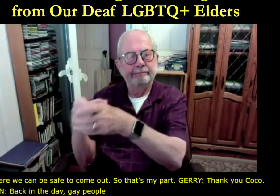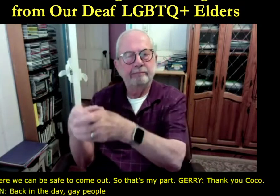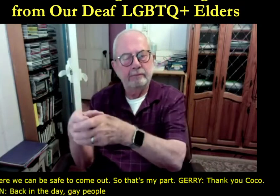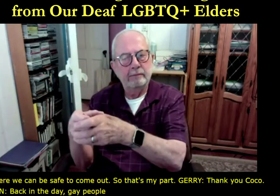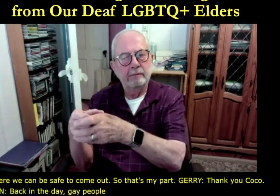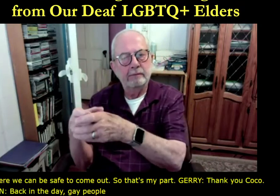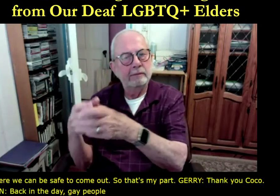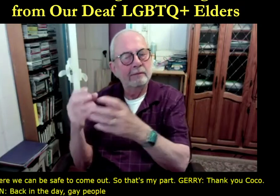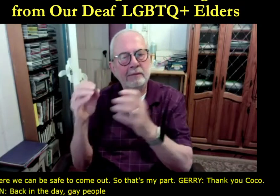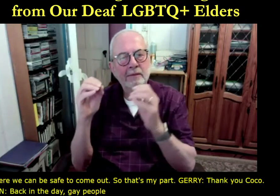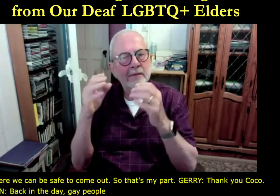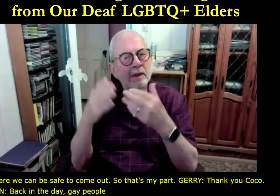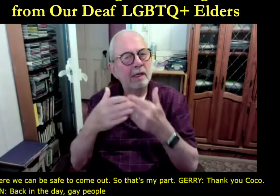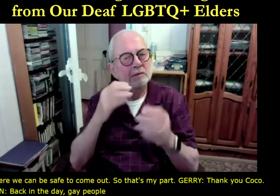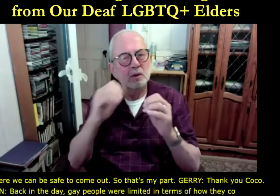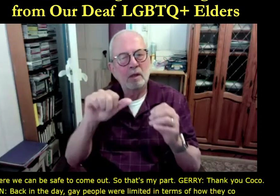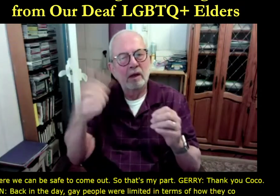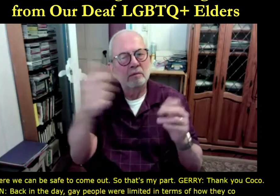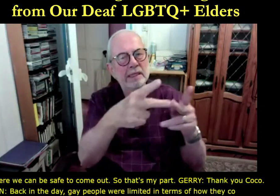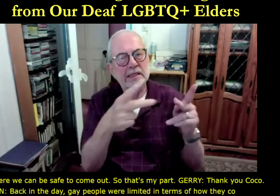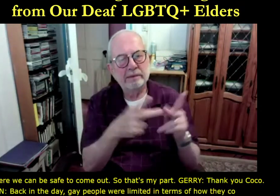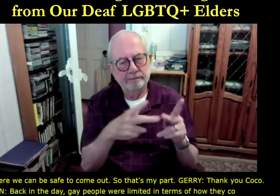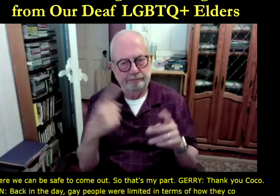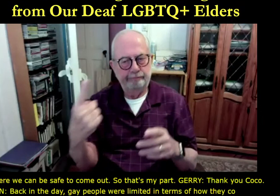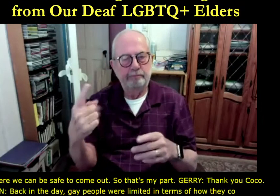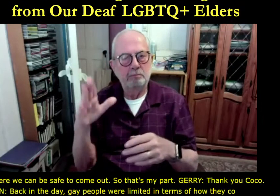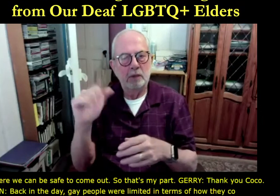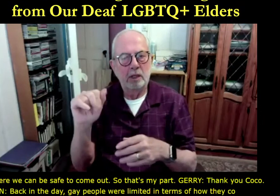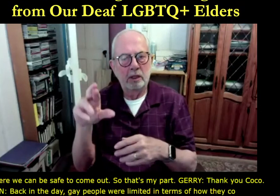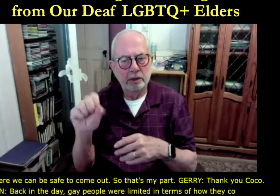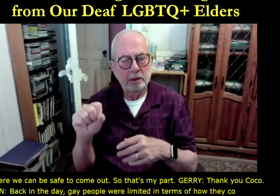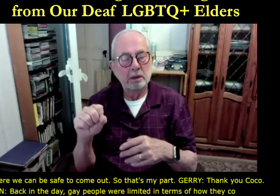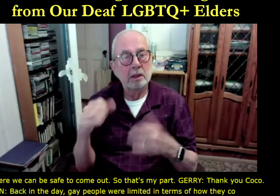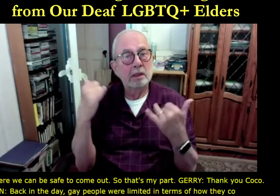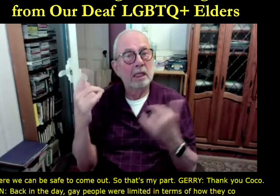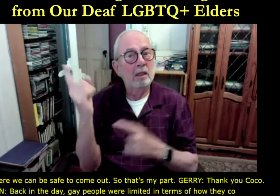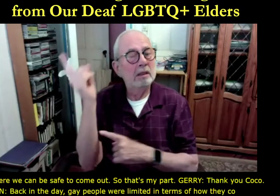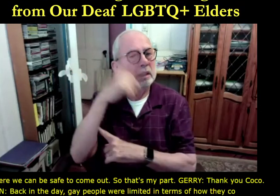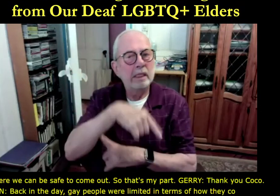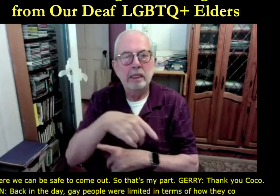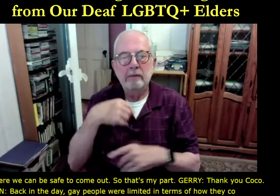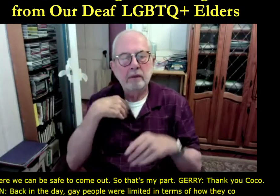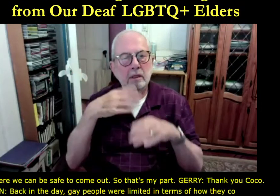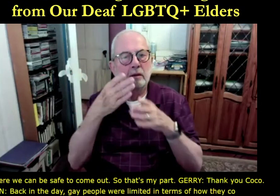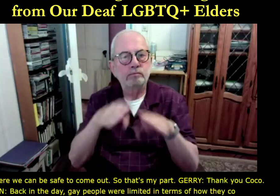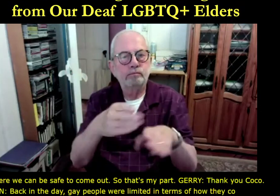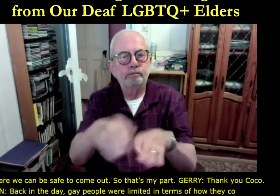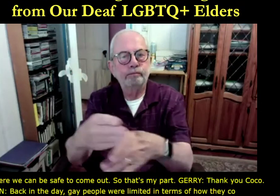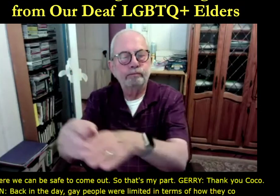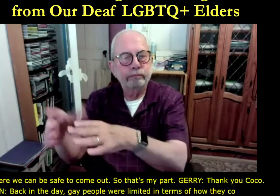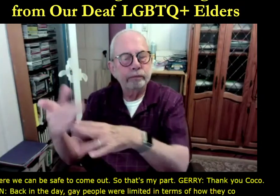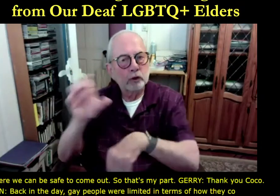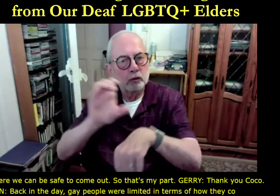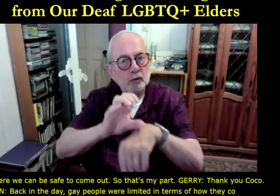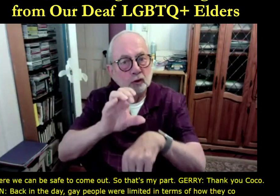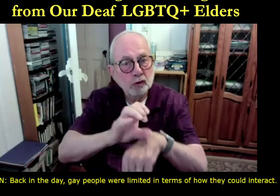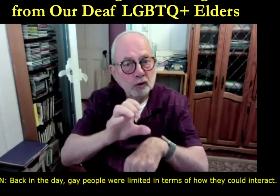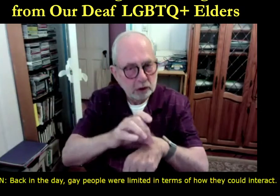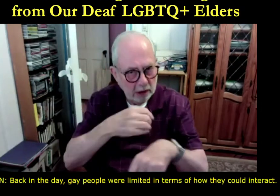bars these were safe spaces for us there were no other places we could go to we had to go to the bar but today there are a